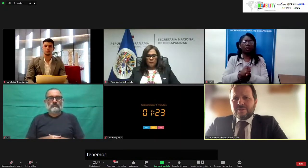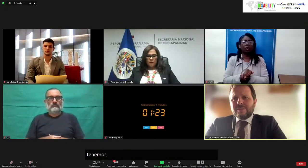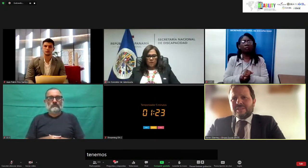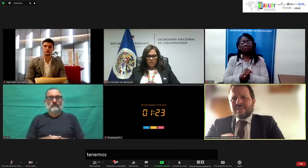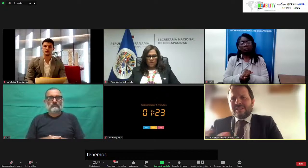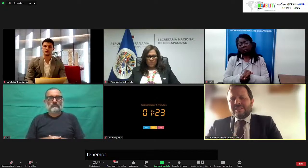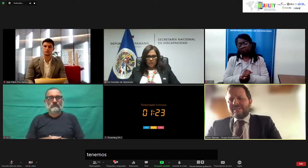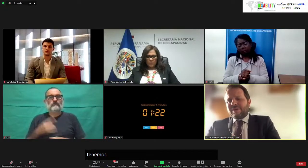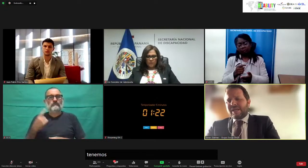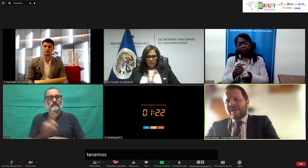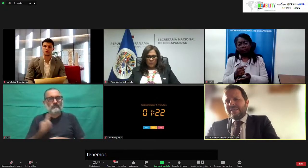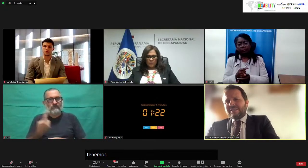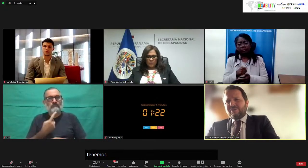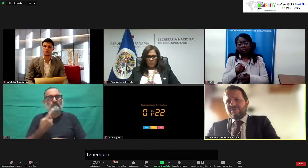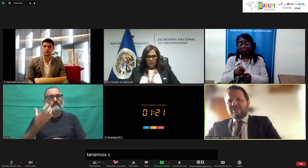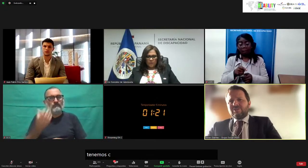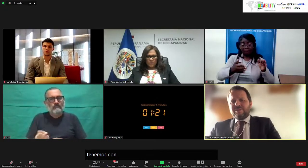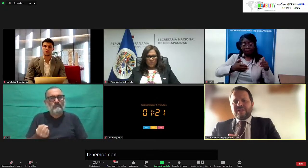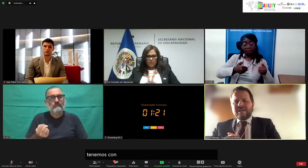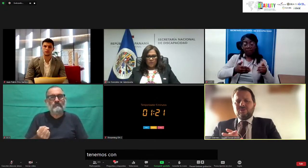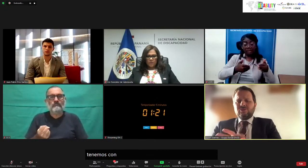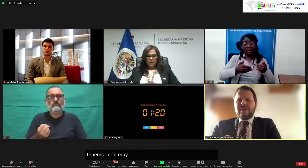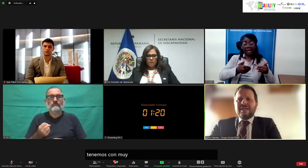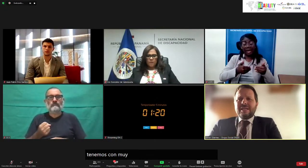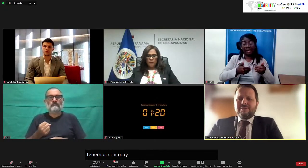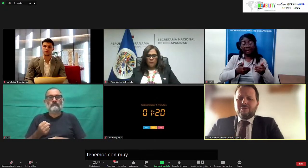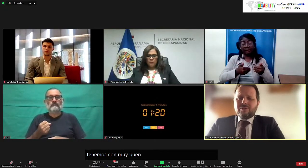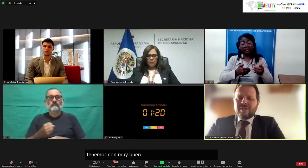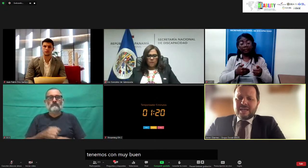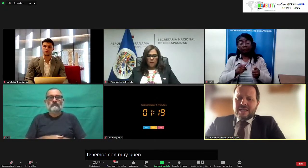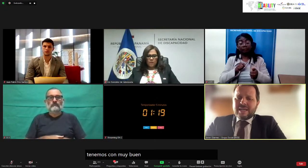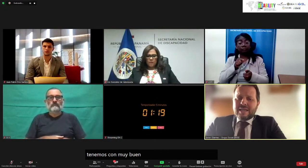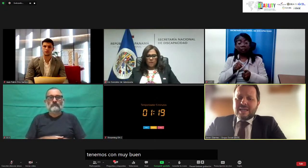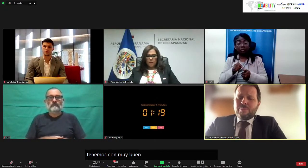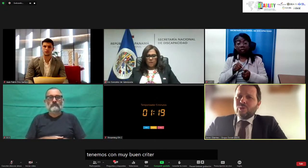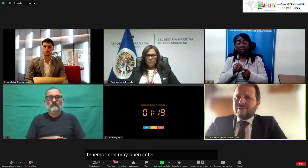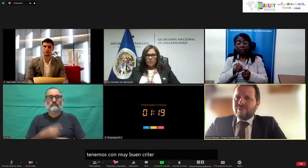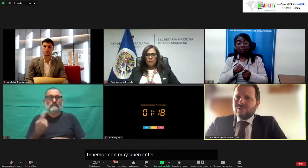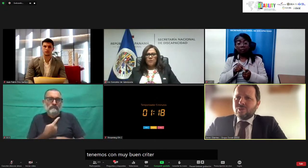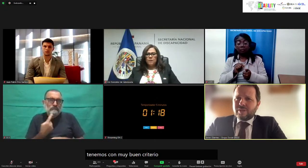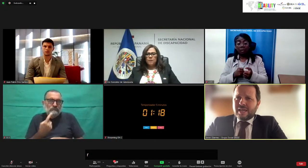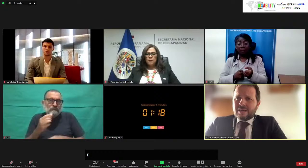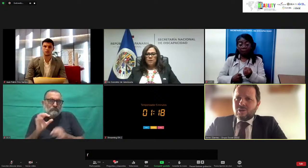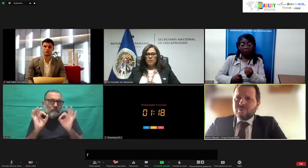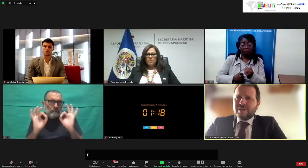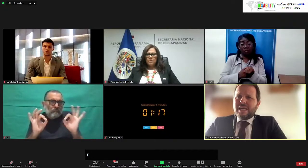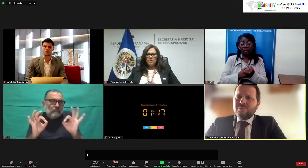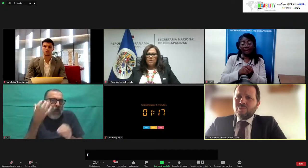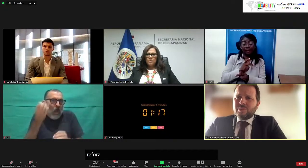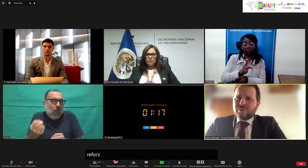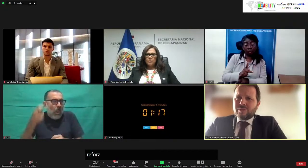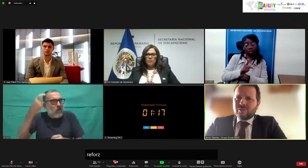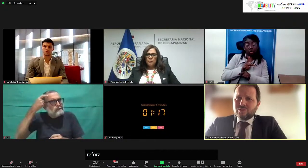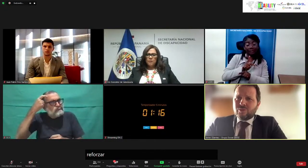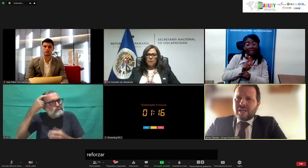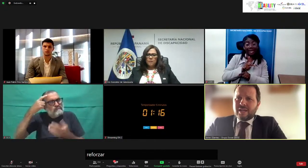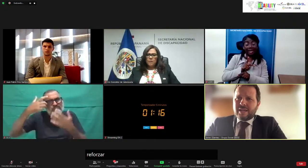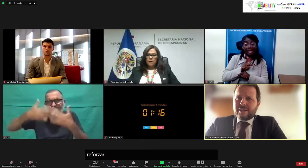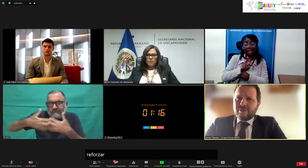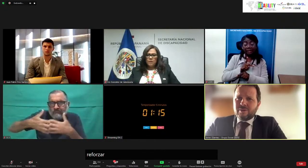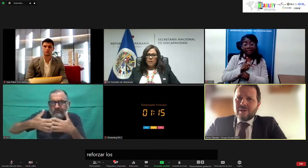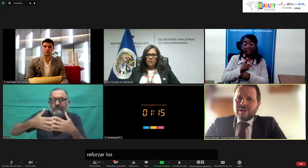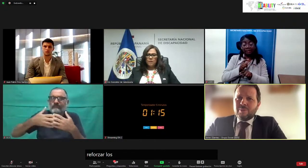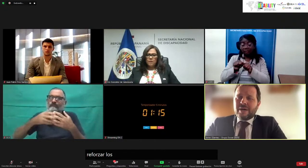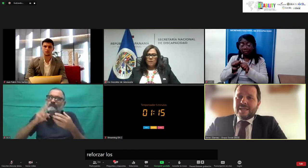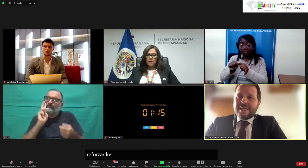persons with disabilities it was said from panama from the oas we need to strengthen social protection